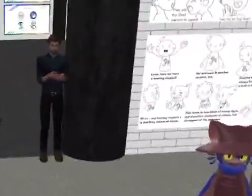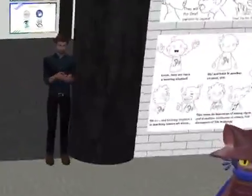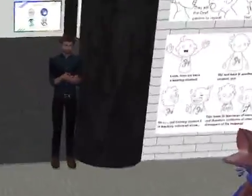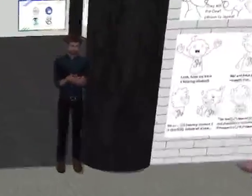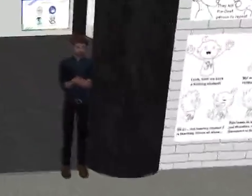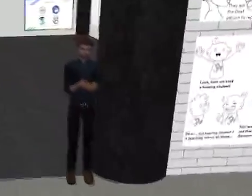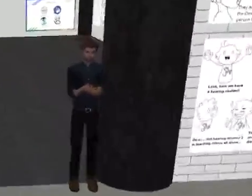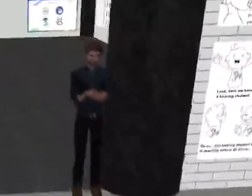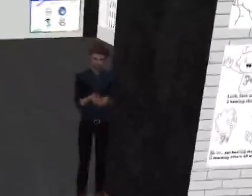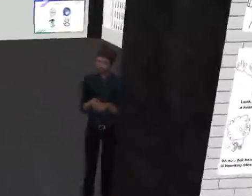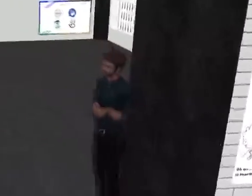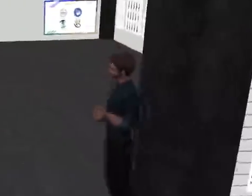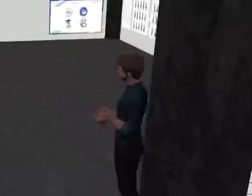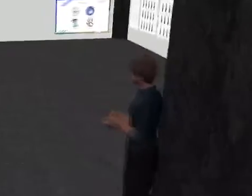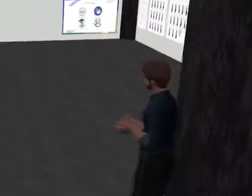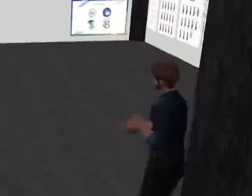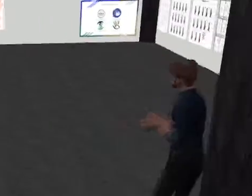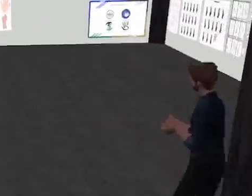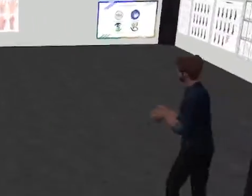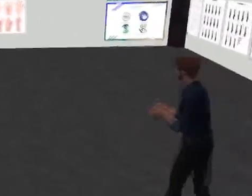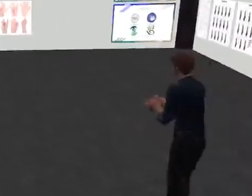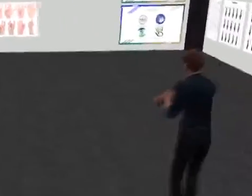I think you want to get like those.